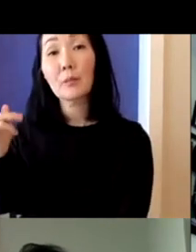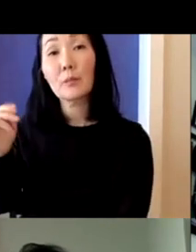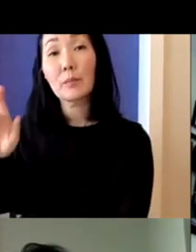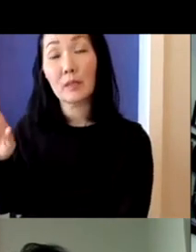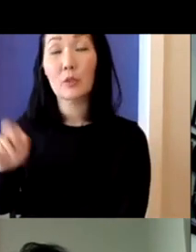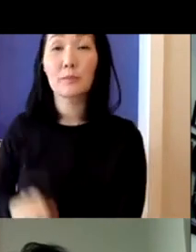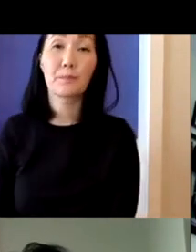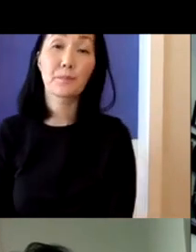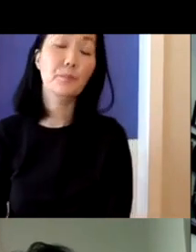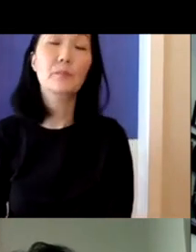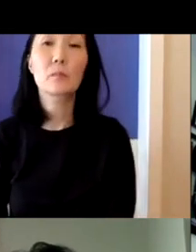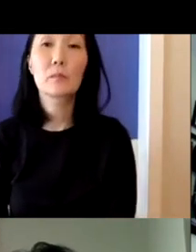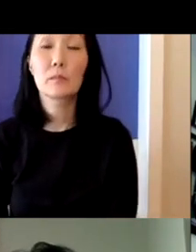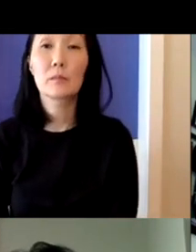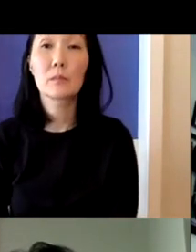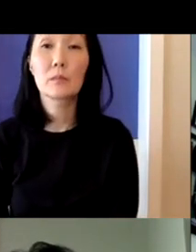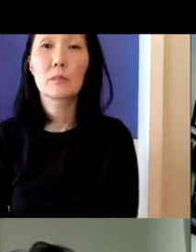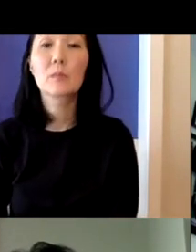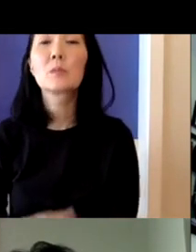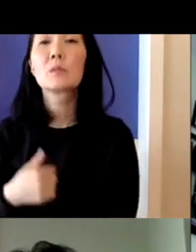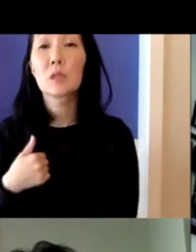is around the role of the downtown area.